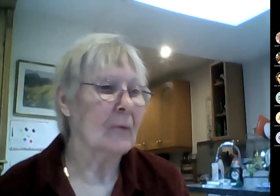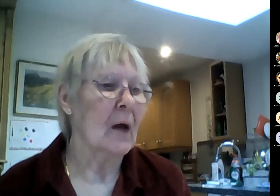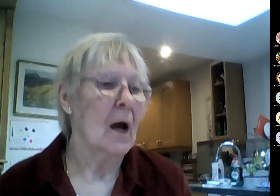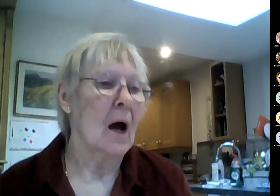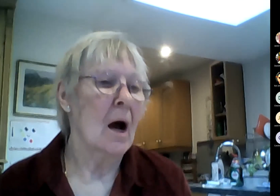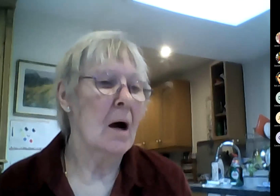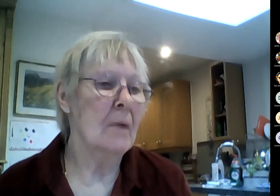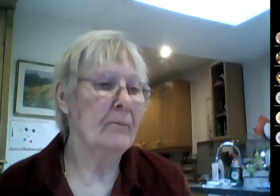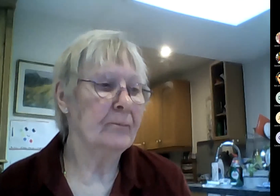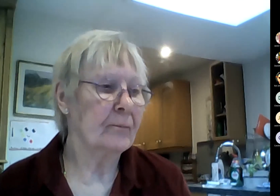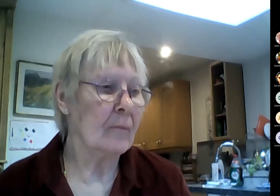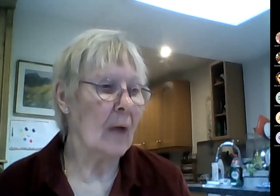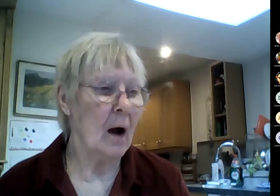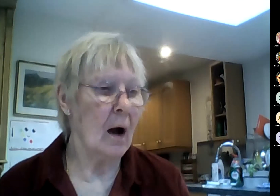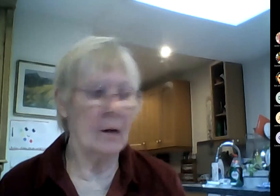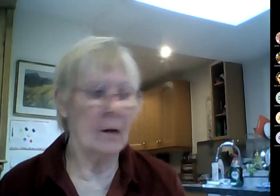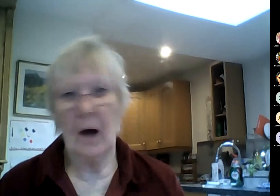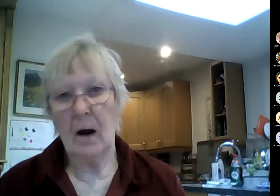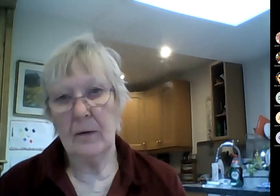history.